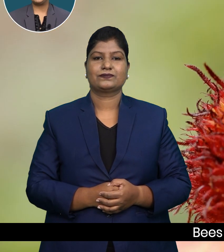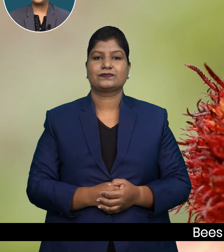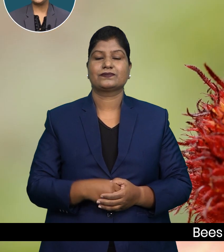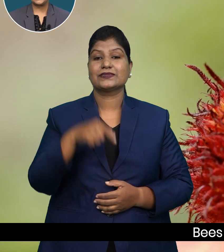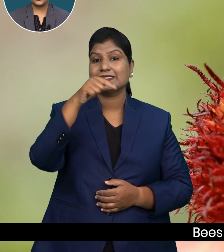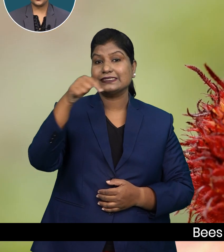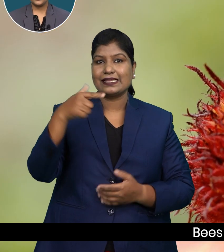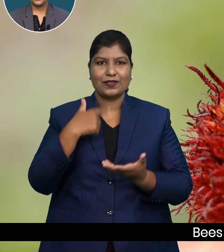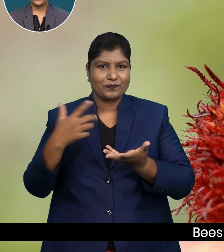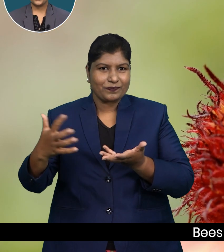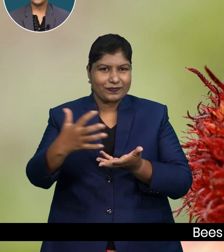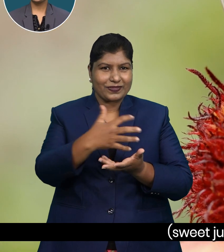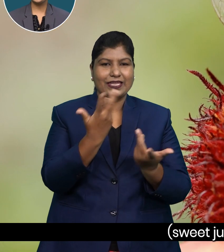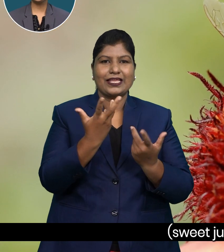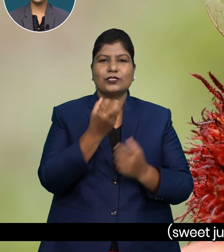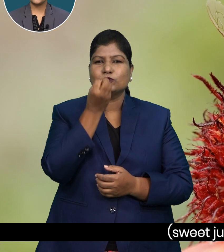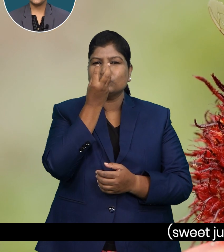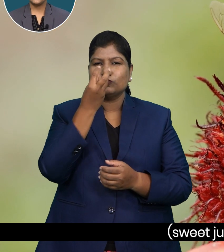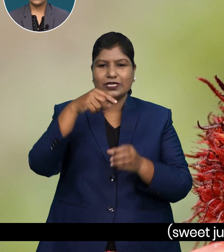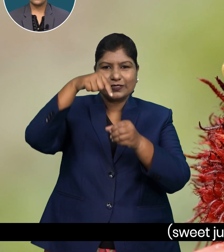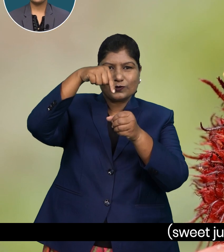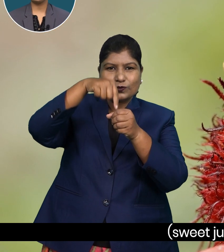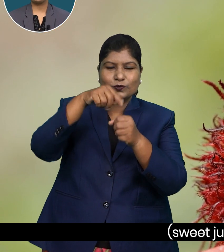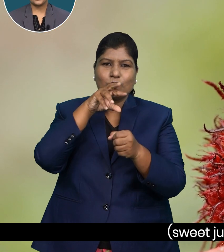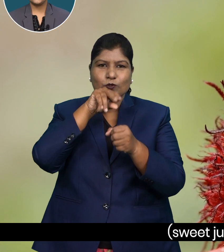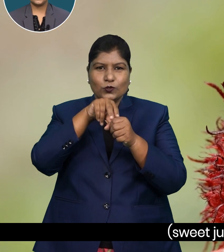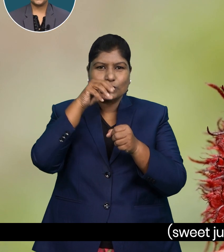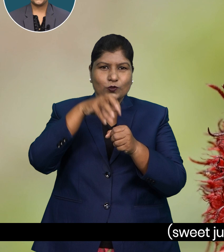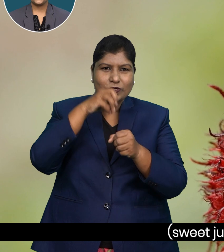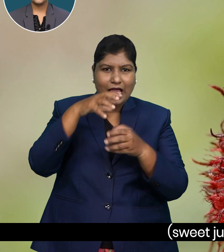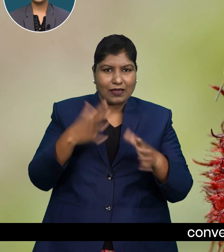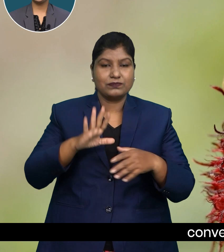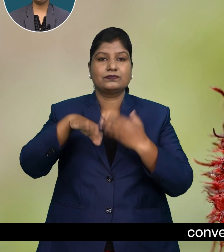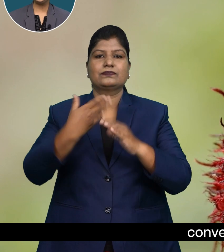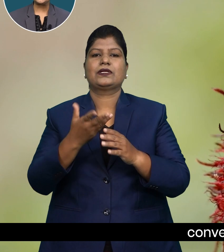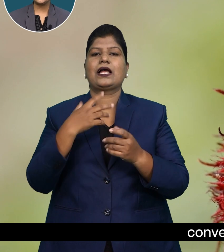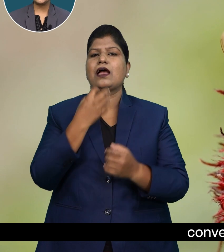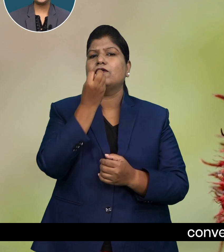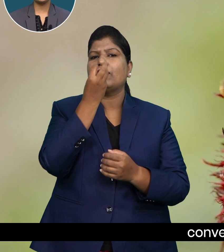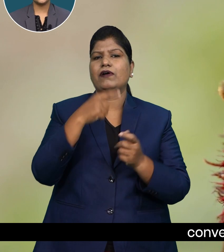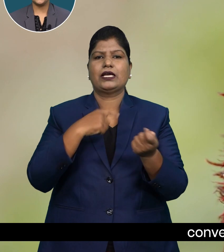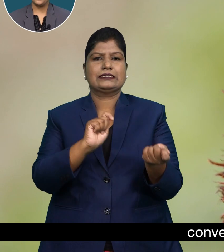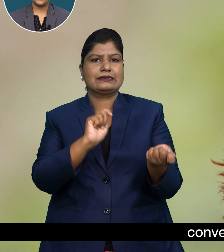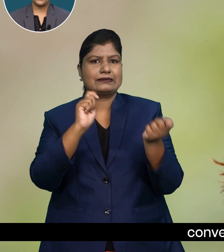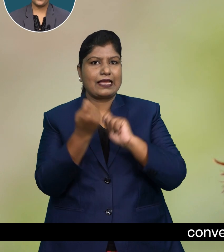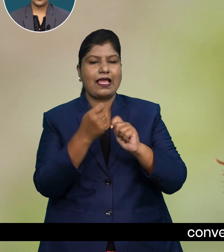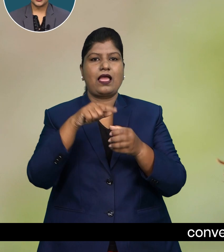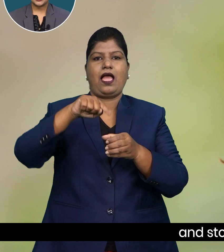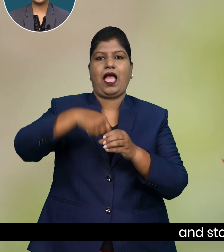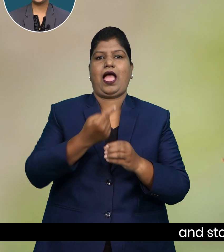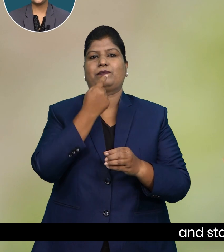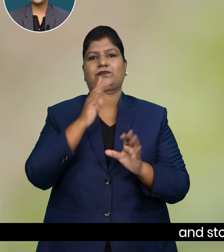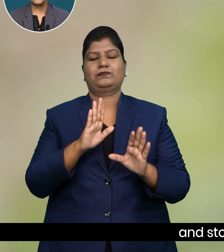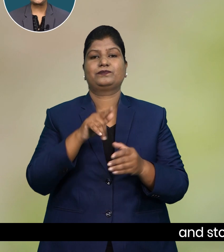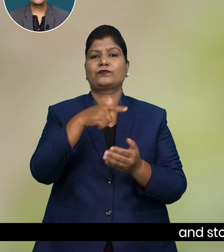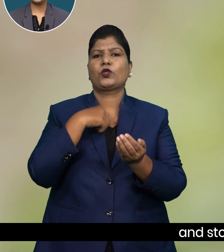Bees collect nectar, sweet juices from flowers, convert it into honey,